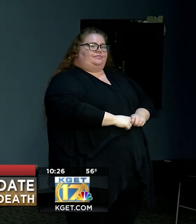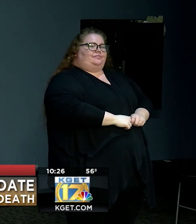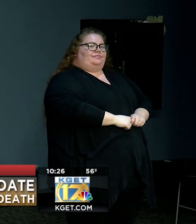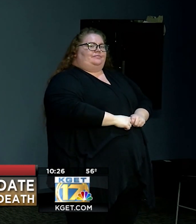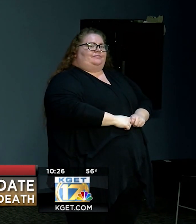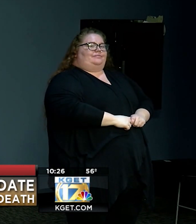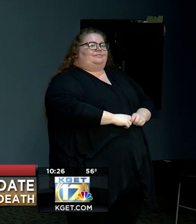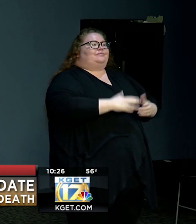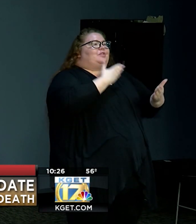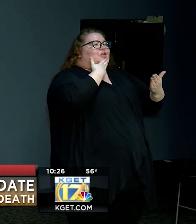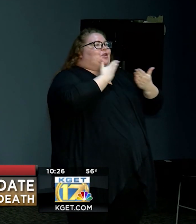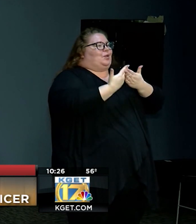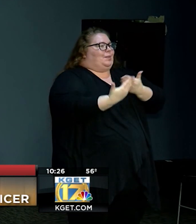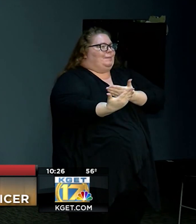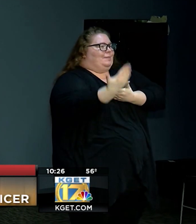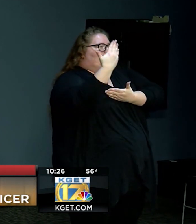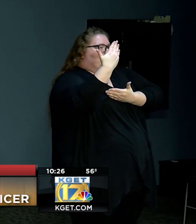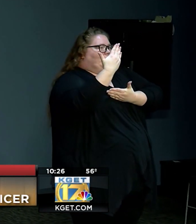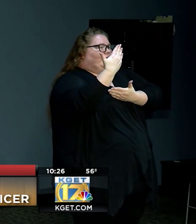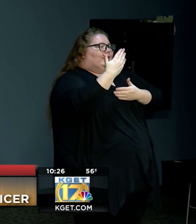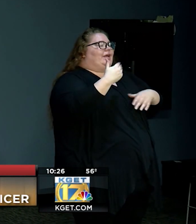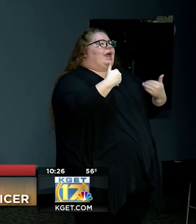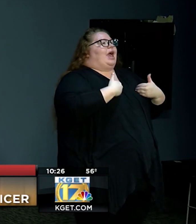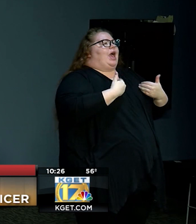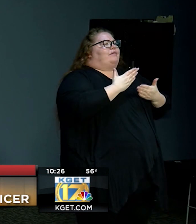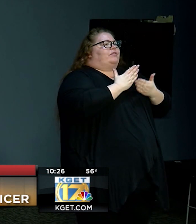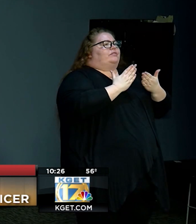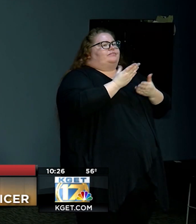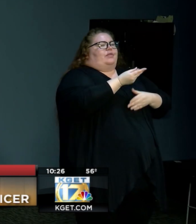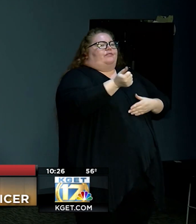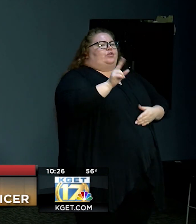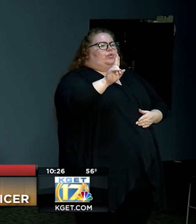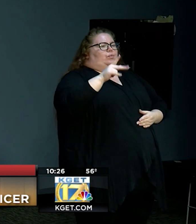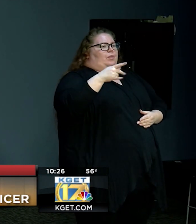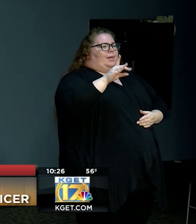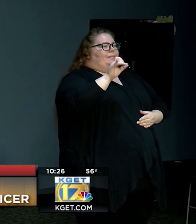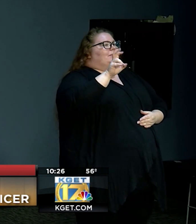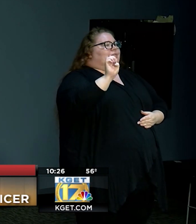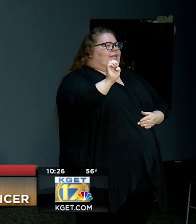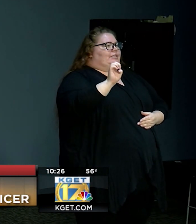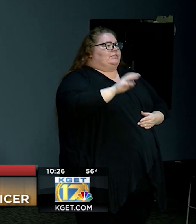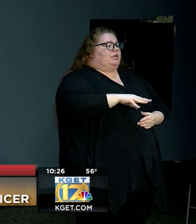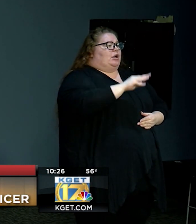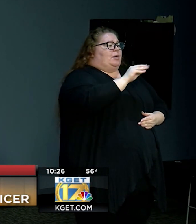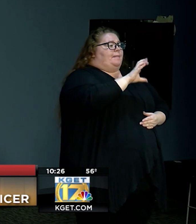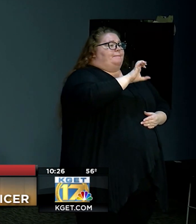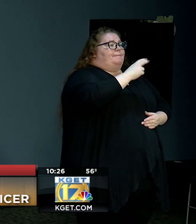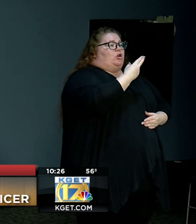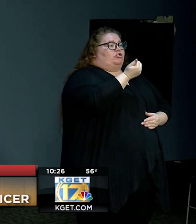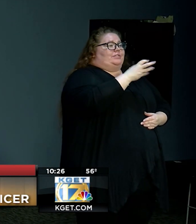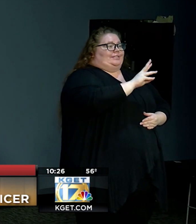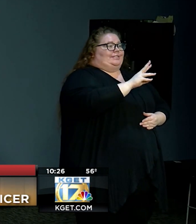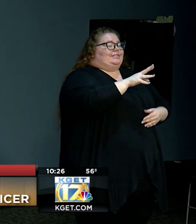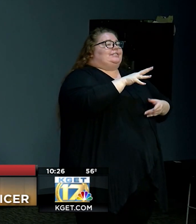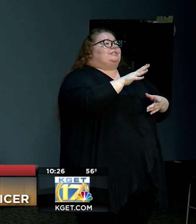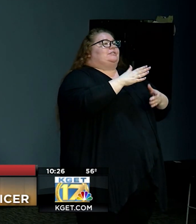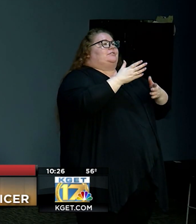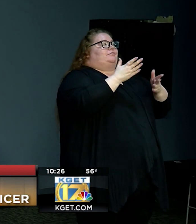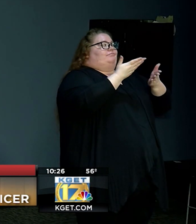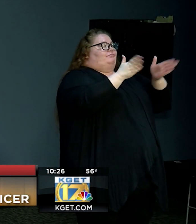Good Monday morning, everybody. Just some updates from the county. March 16th, as most of you know, we declared a countywide local